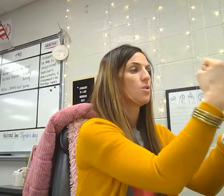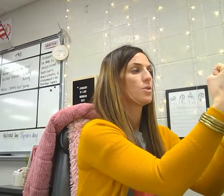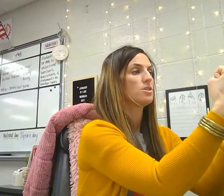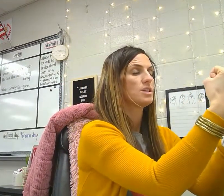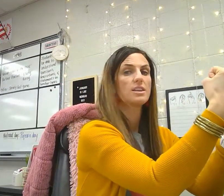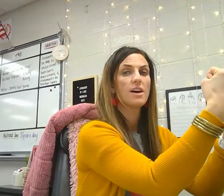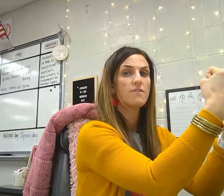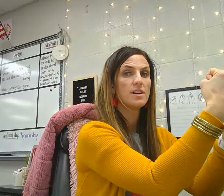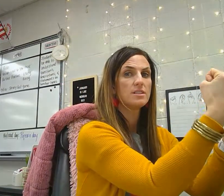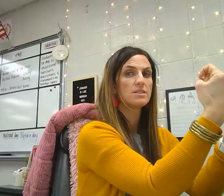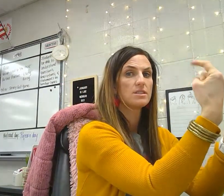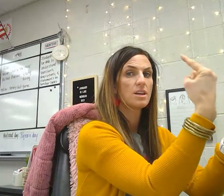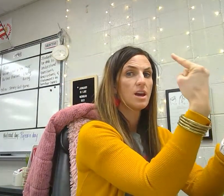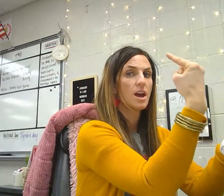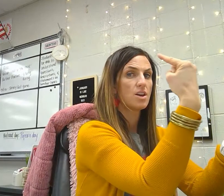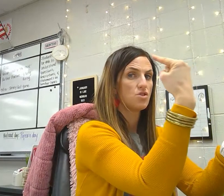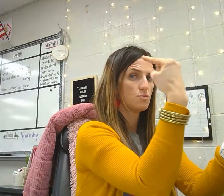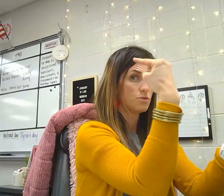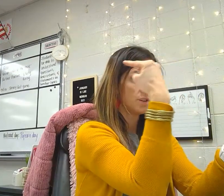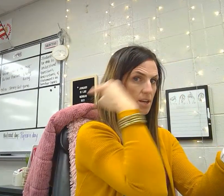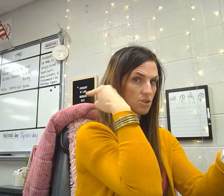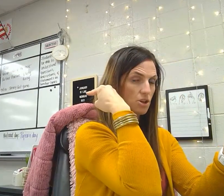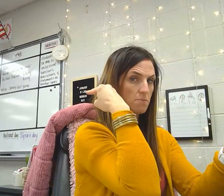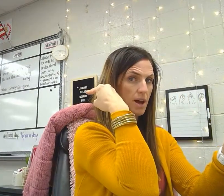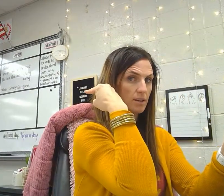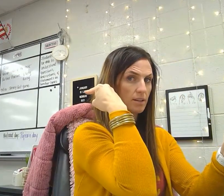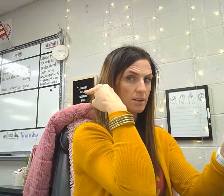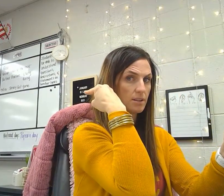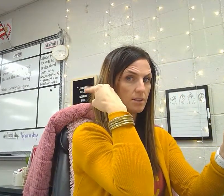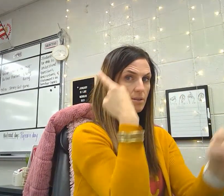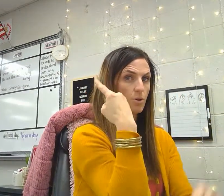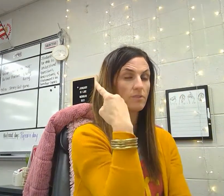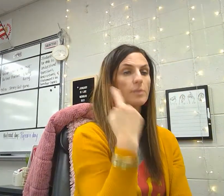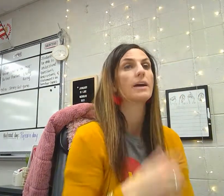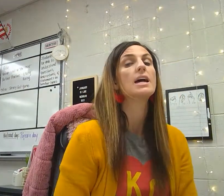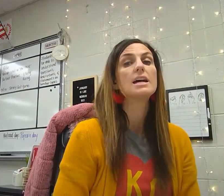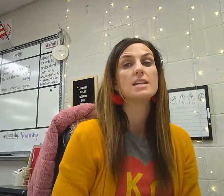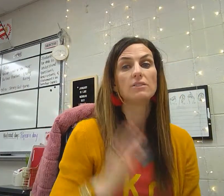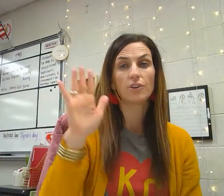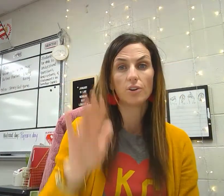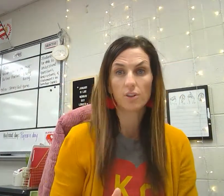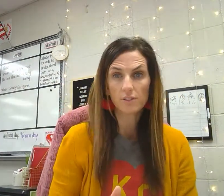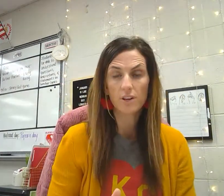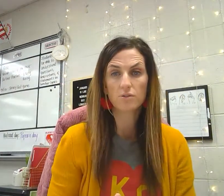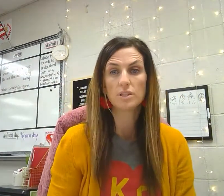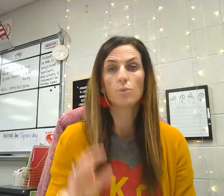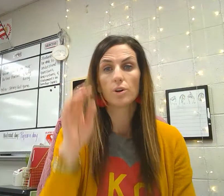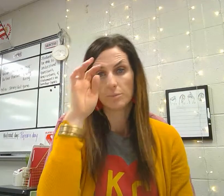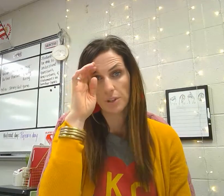where you take that fist and you move the hand shape back, the pointer finger back. Now, for all of those, we're